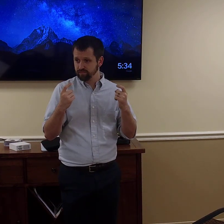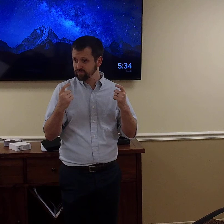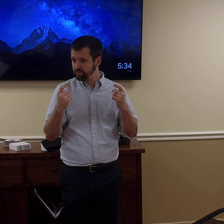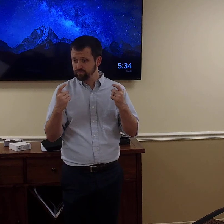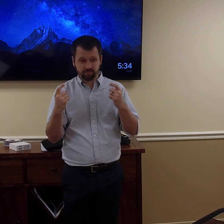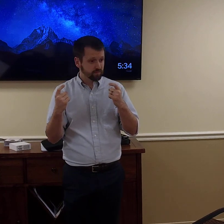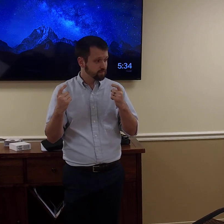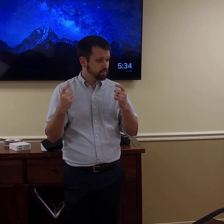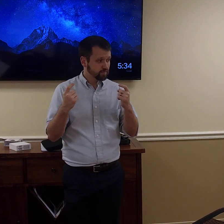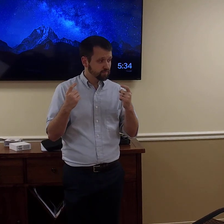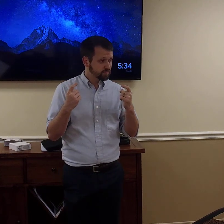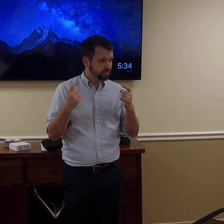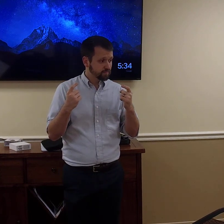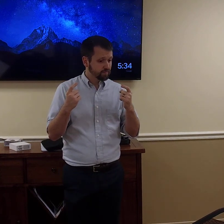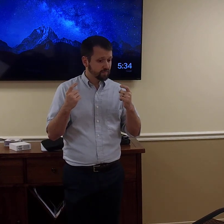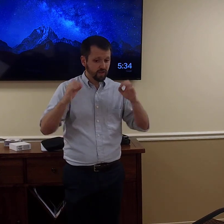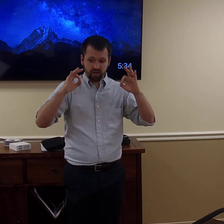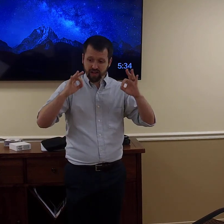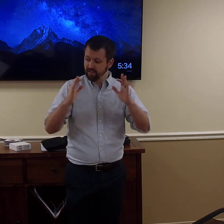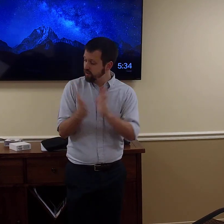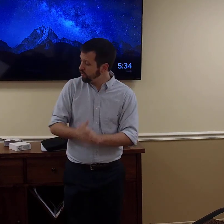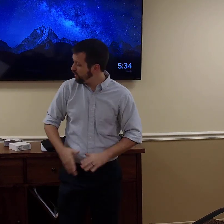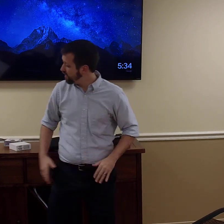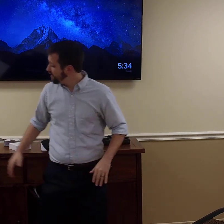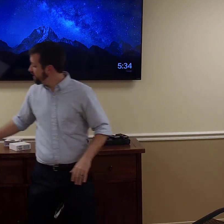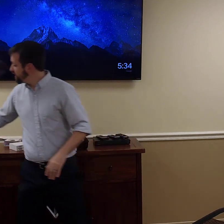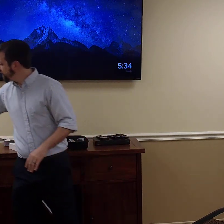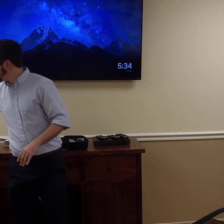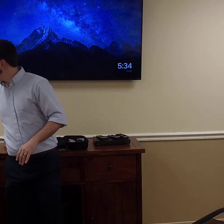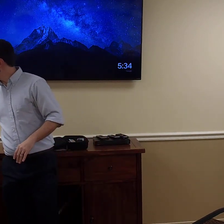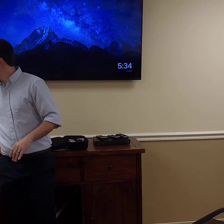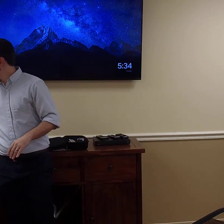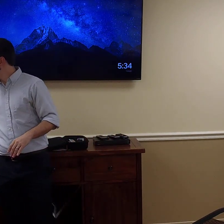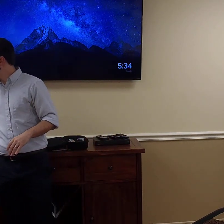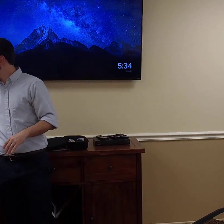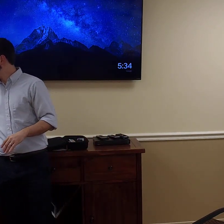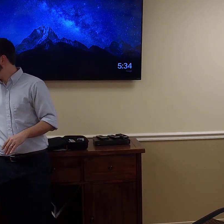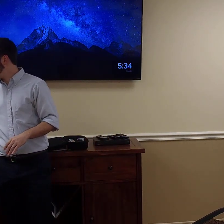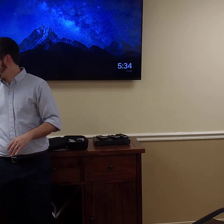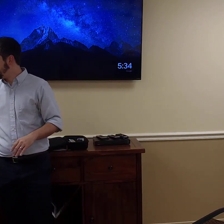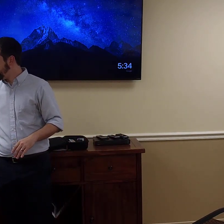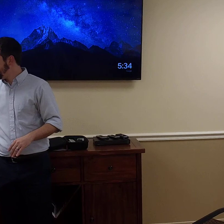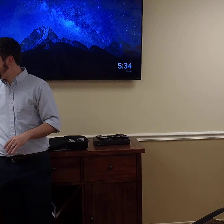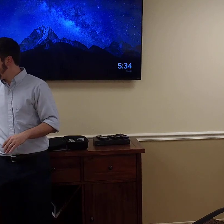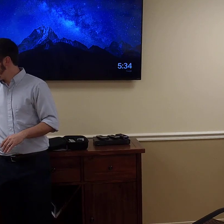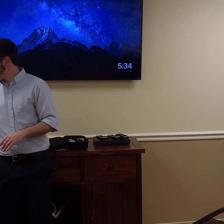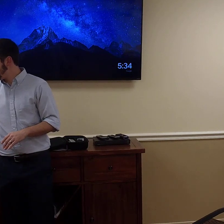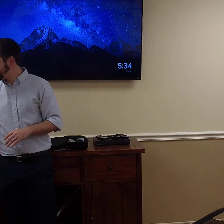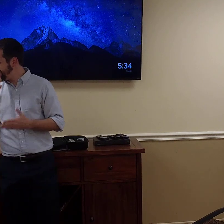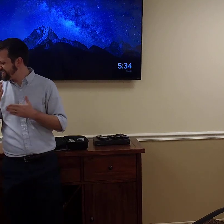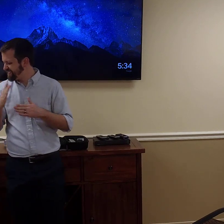you. All right, so let's discuss one of my favorite things to teach,